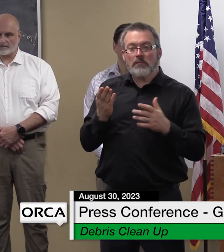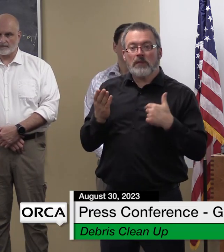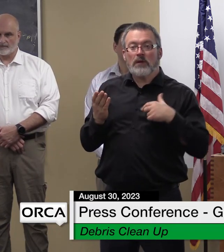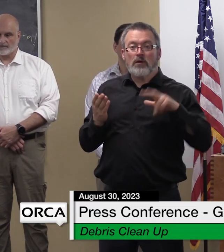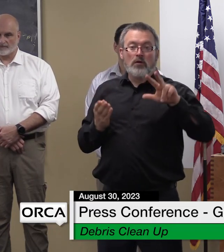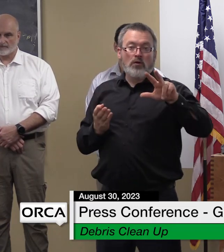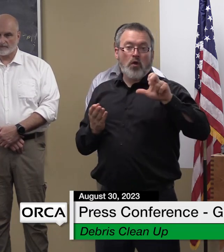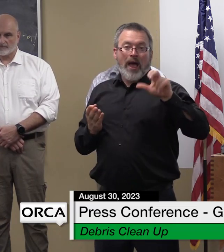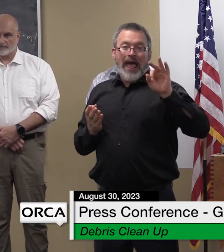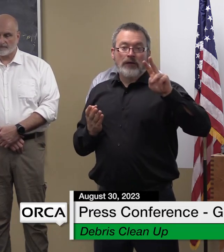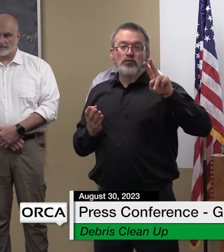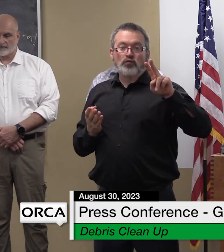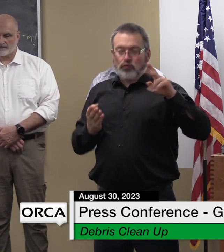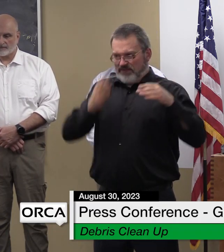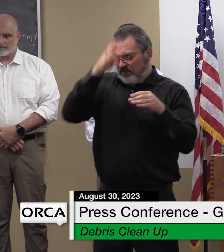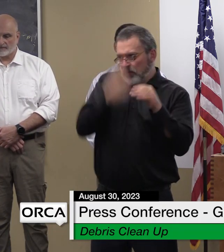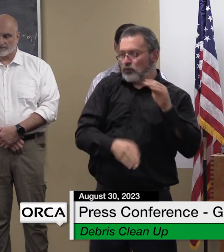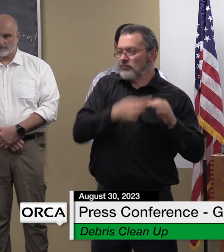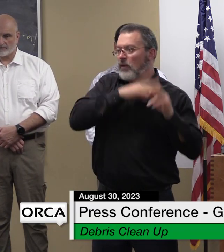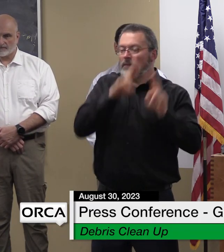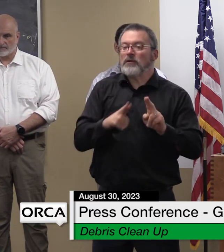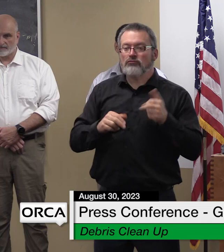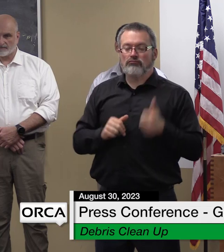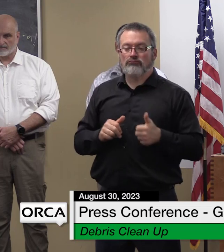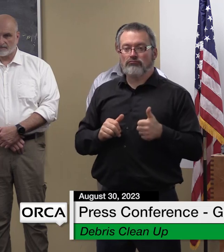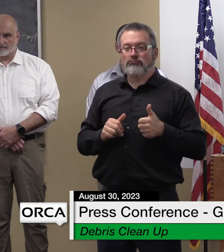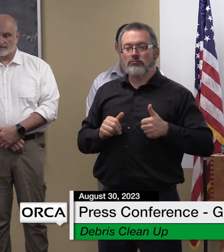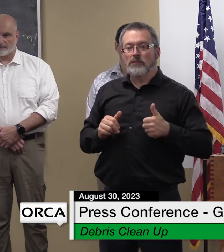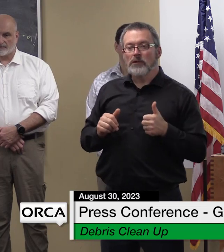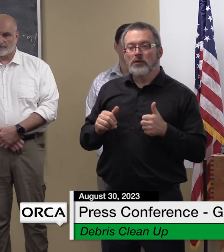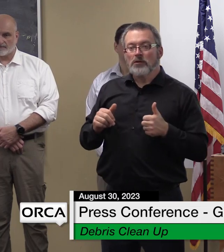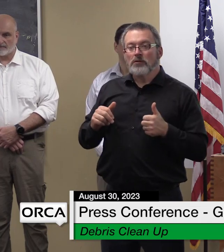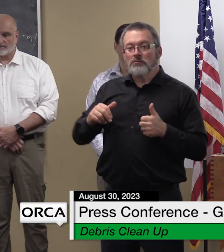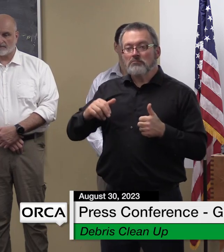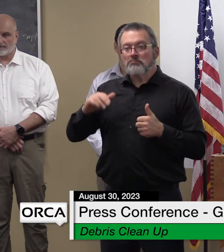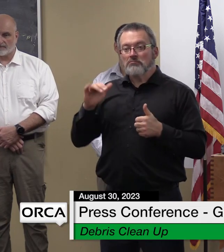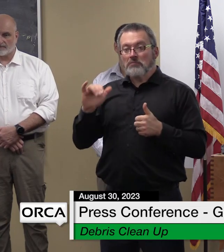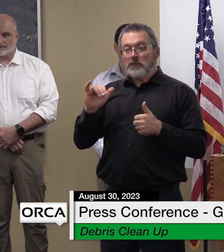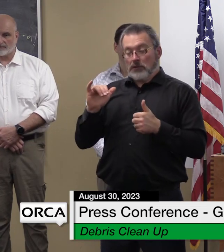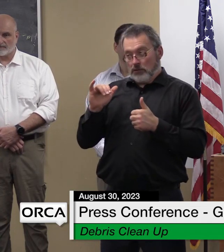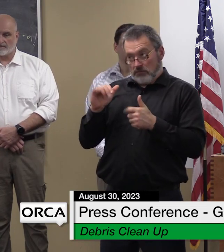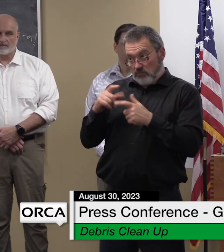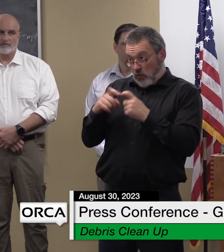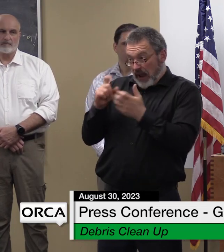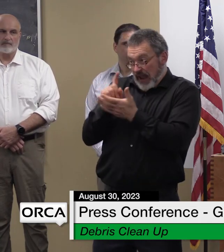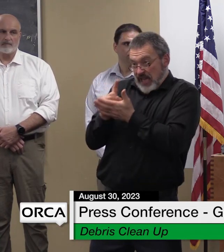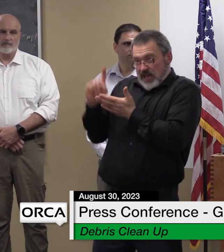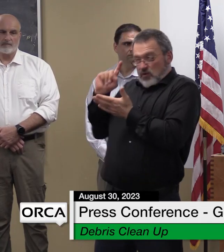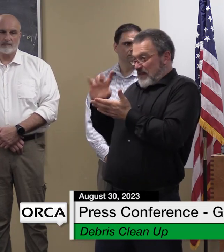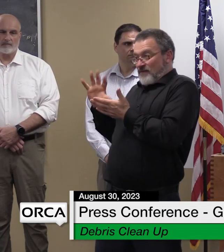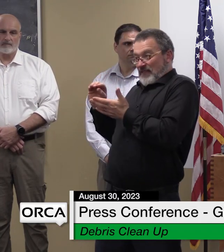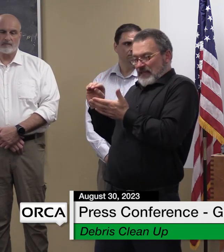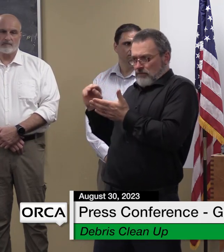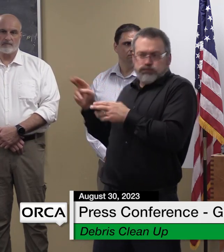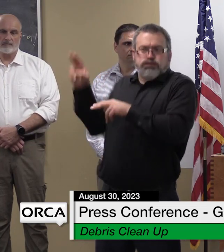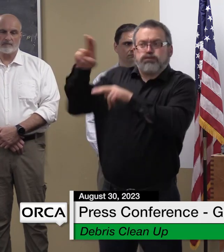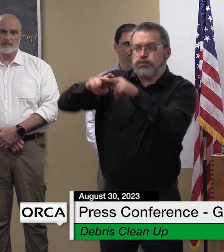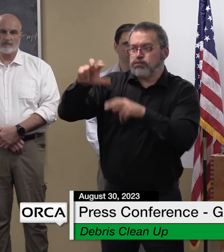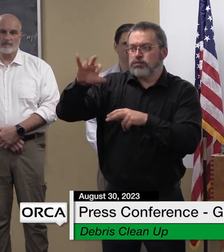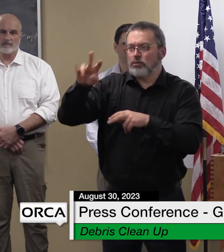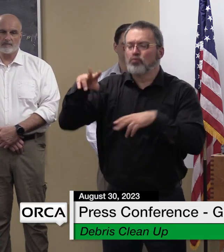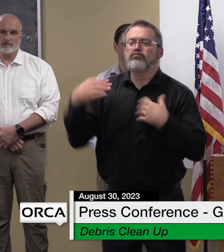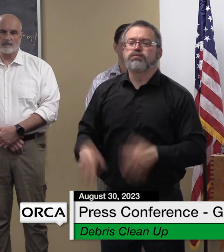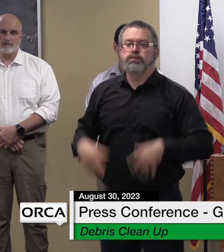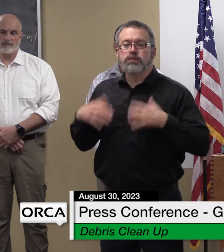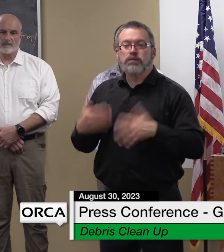are fully complete. So that's up around 50 from last week. 66 are currently being reviewed